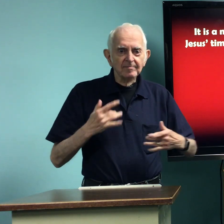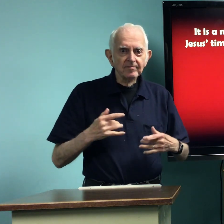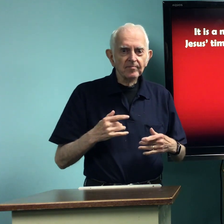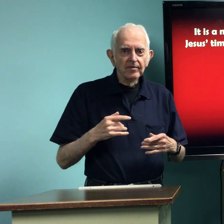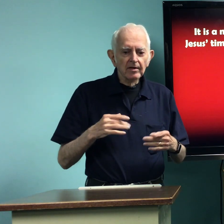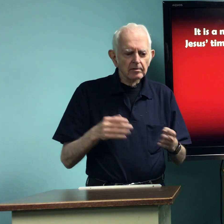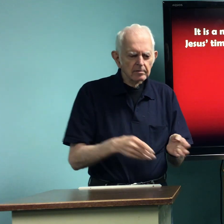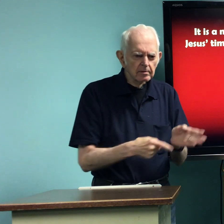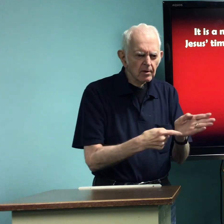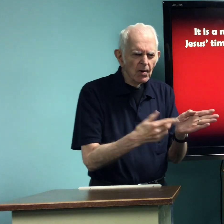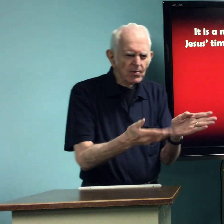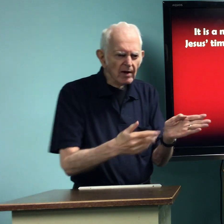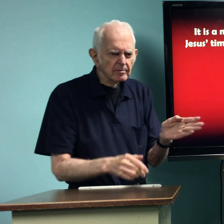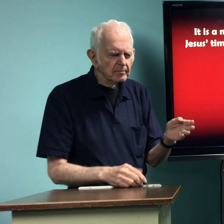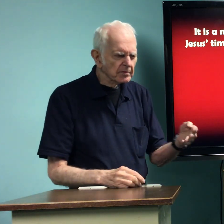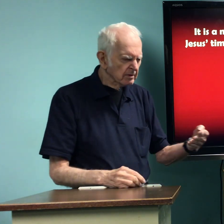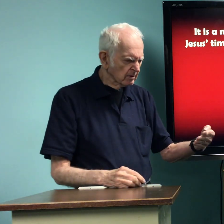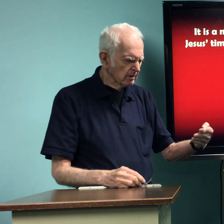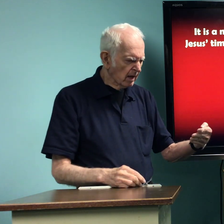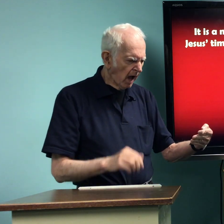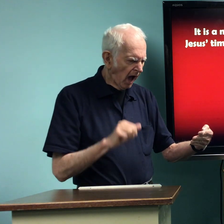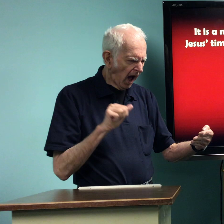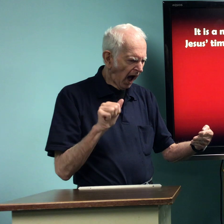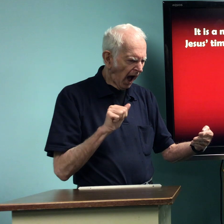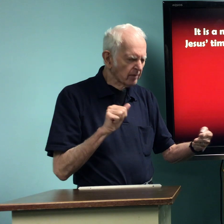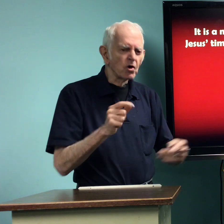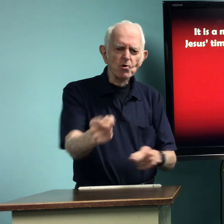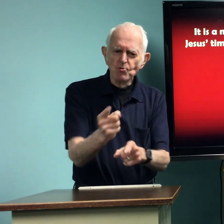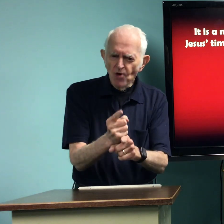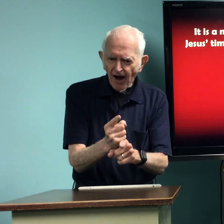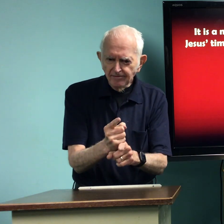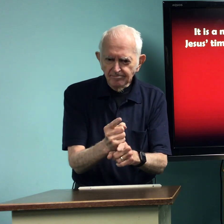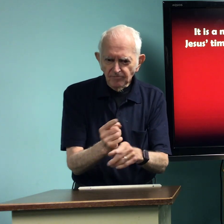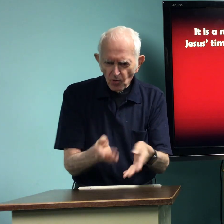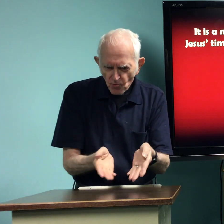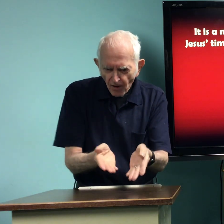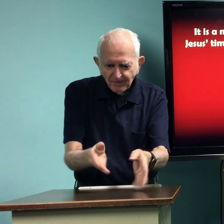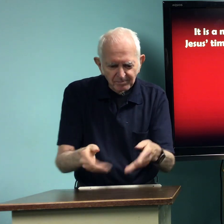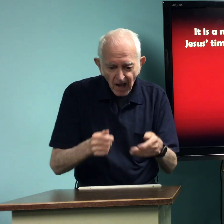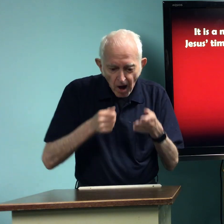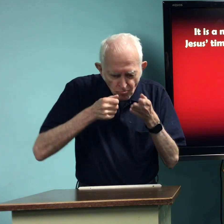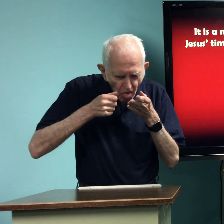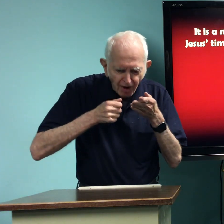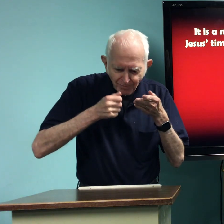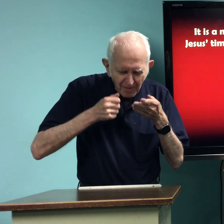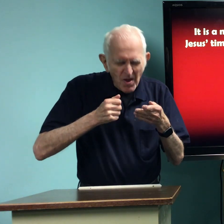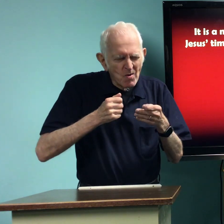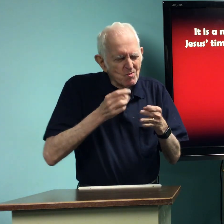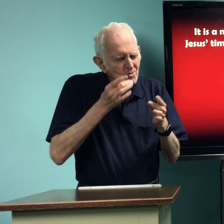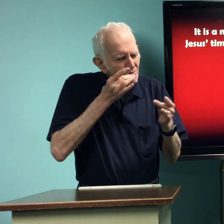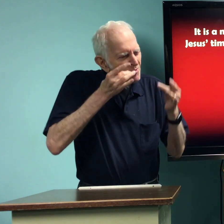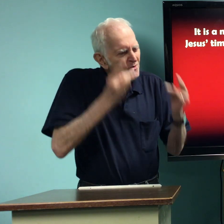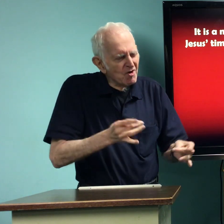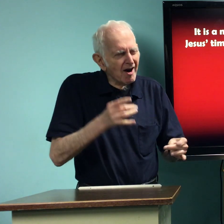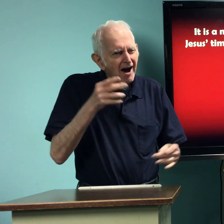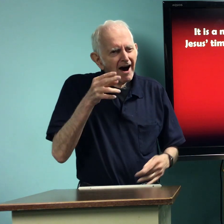were excited. So he held it up and they would say, "Hey, you're right." They'd lick the parchment,